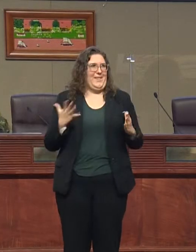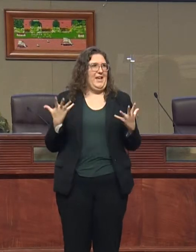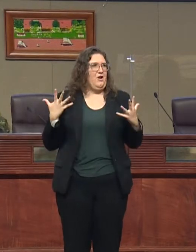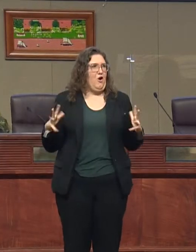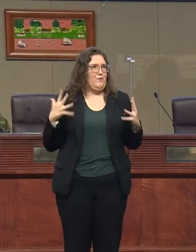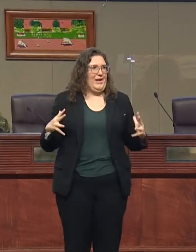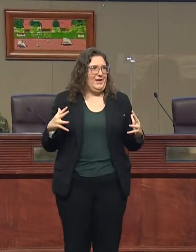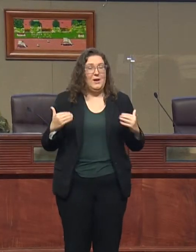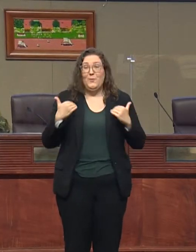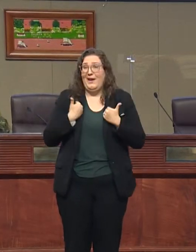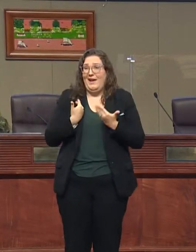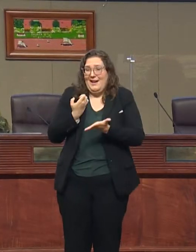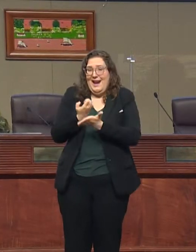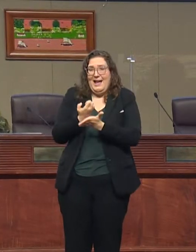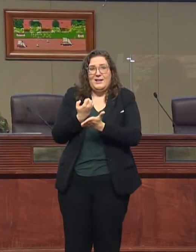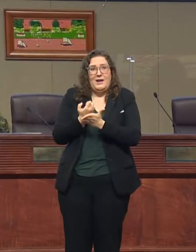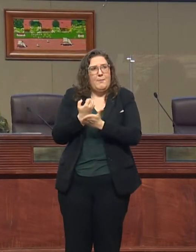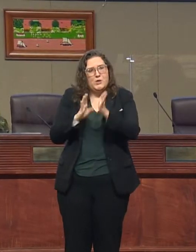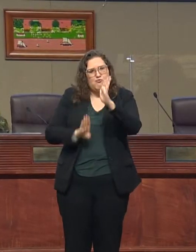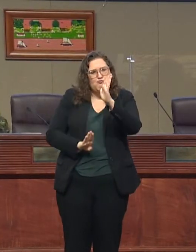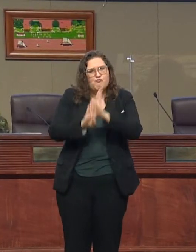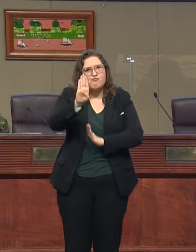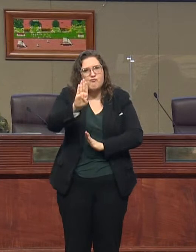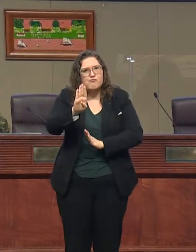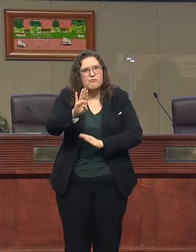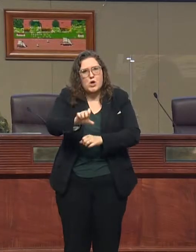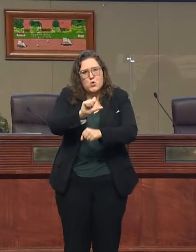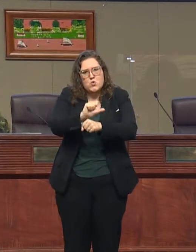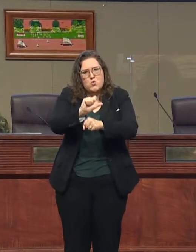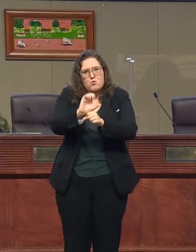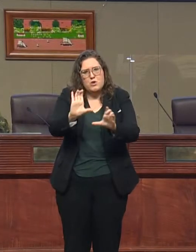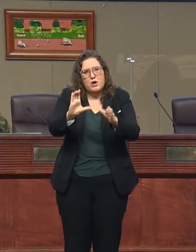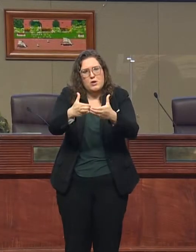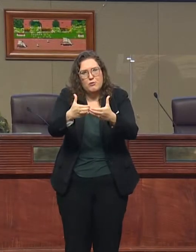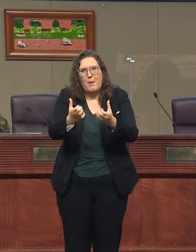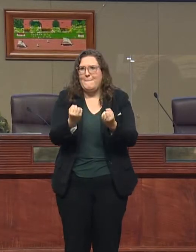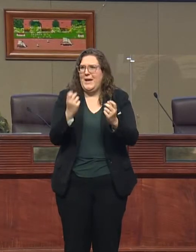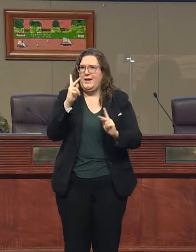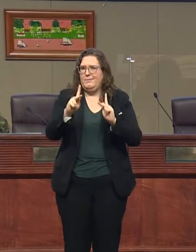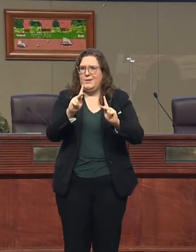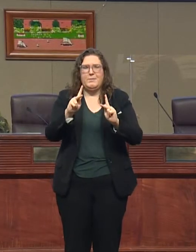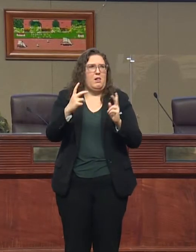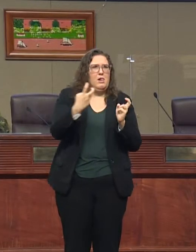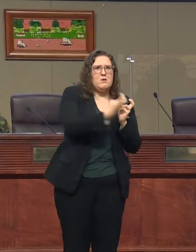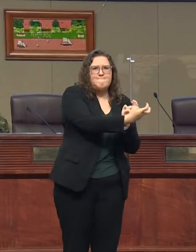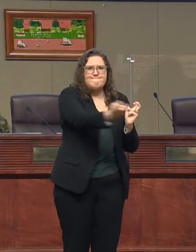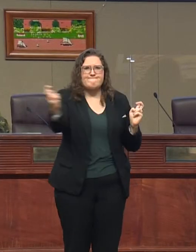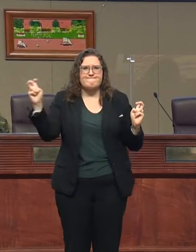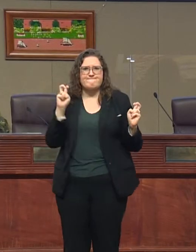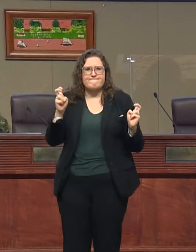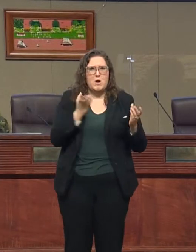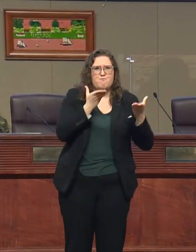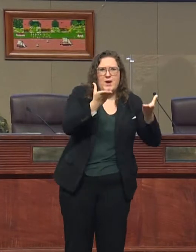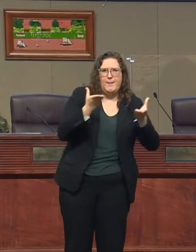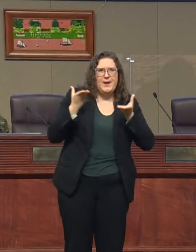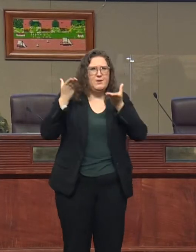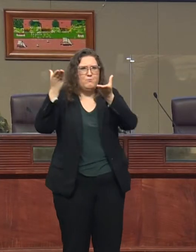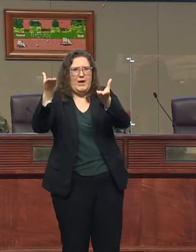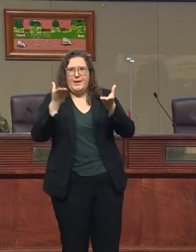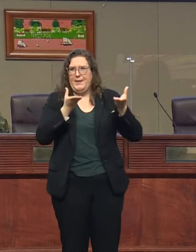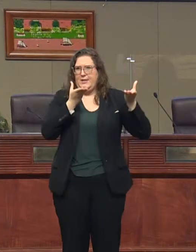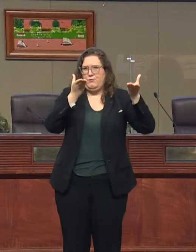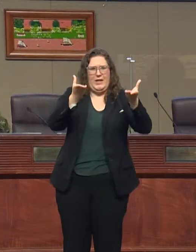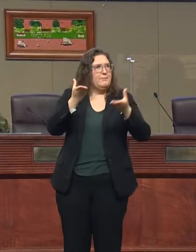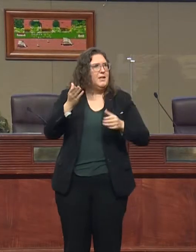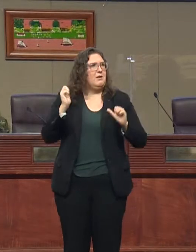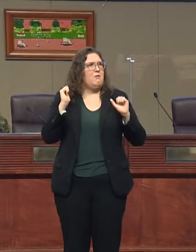put together with some of the brightest minds, some of the thought leaders in our community, and they came up with recommendations that would